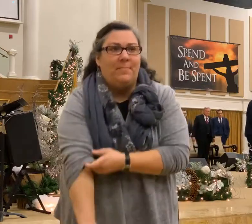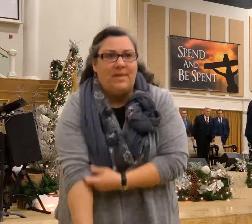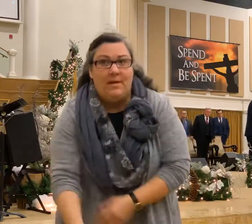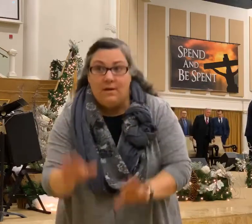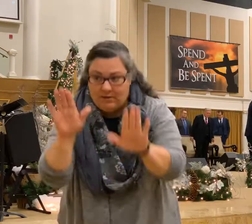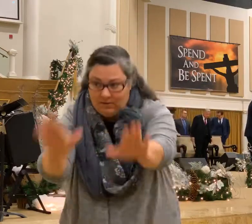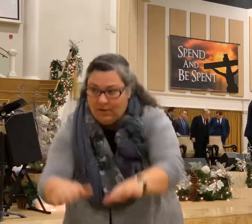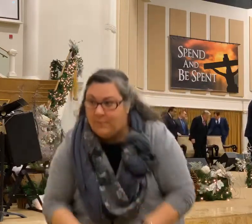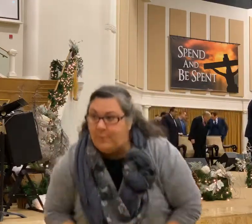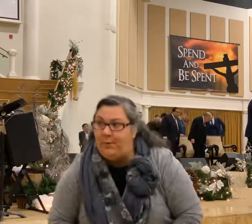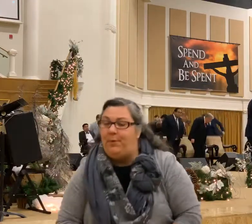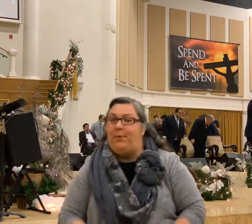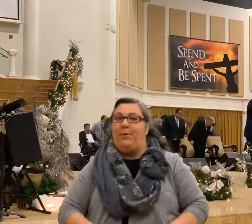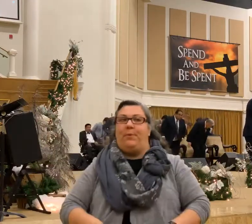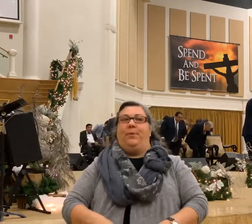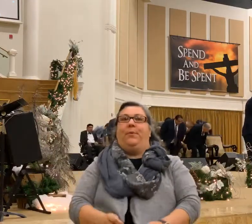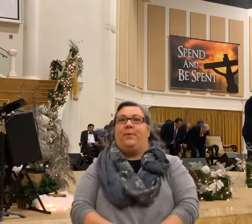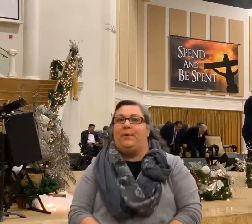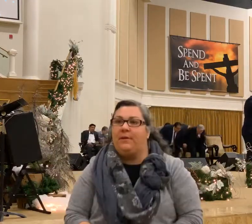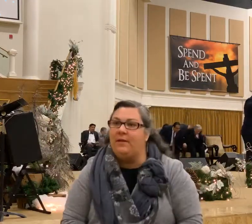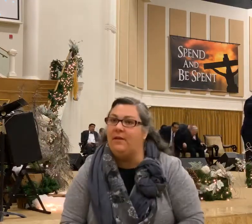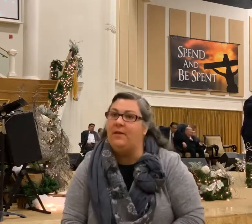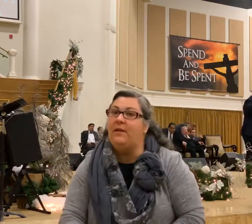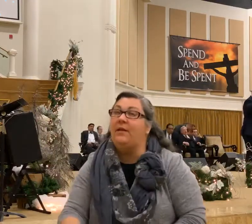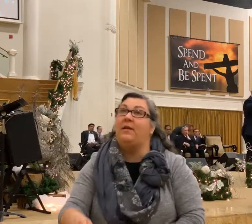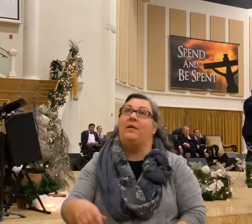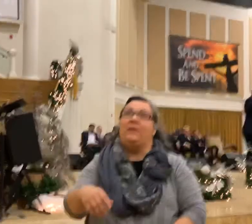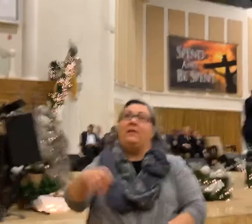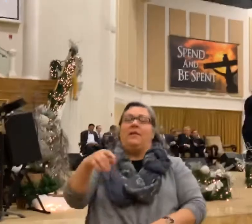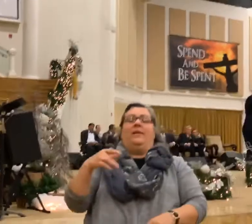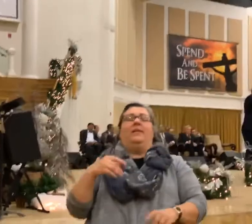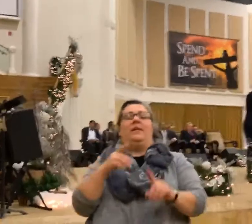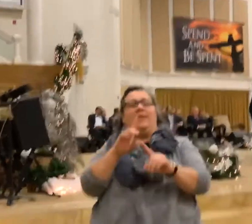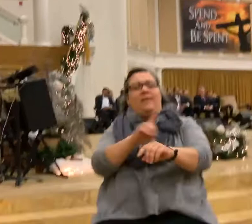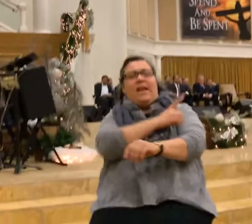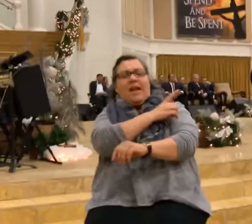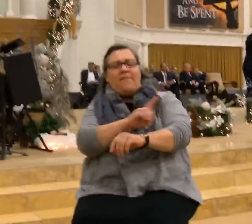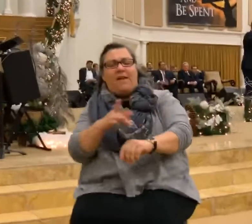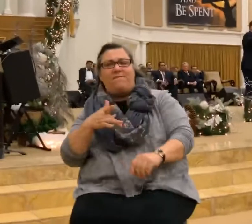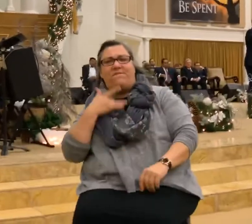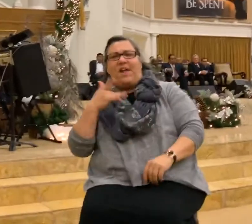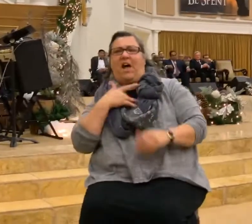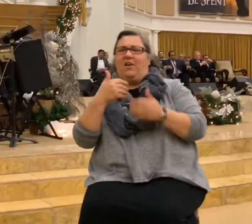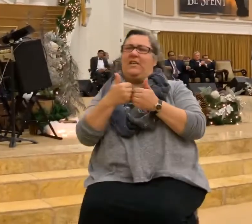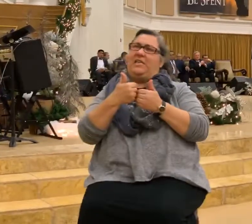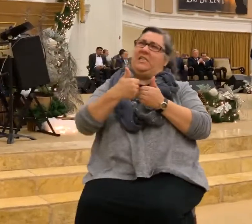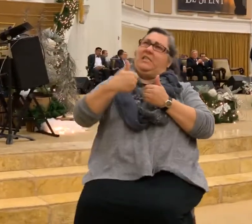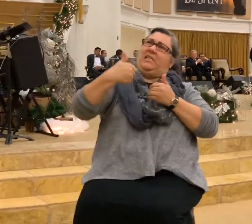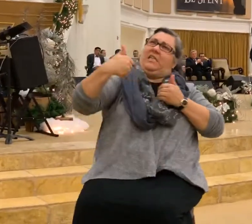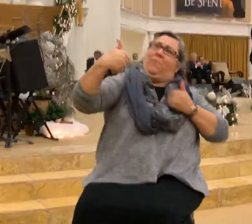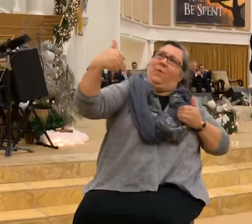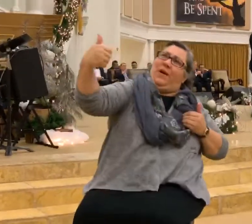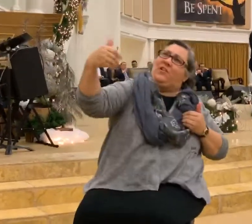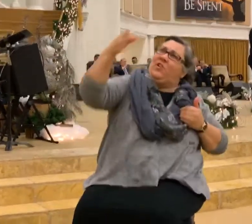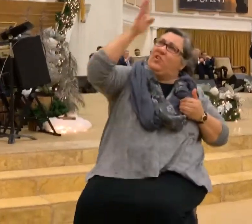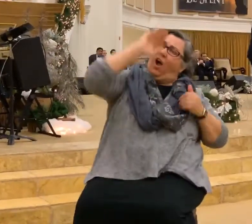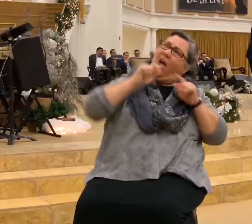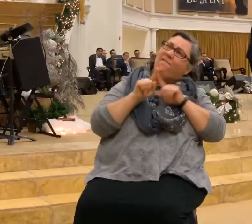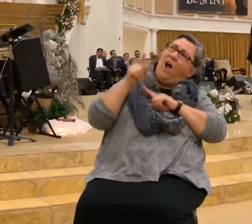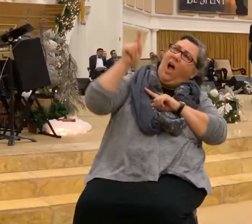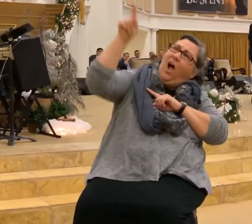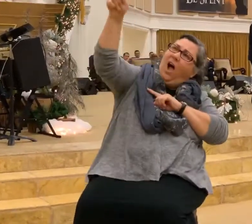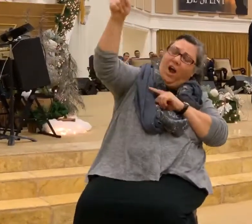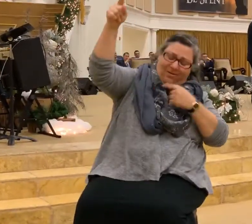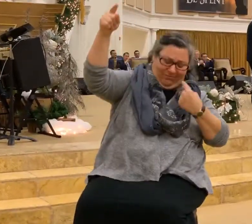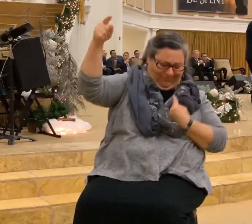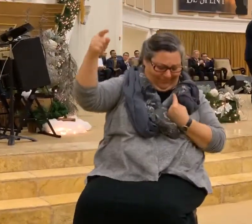You may be seated. He felt a sense of distance between God and